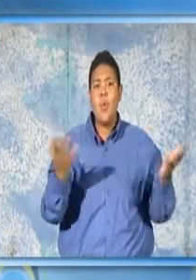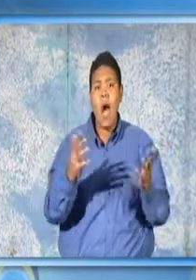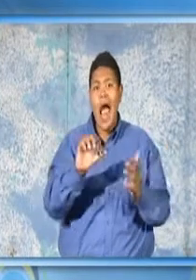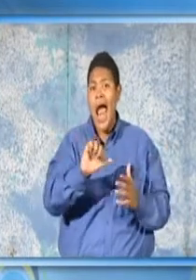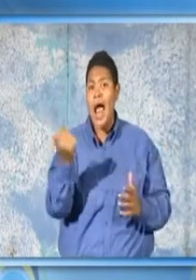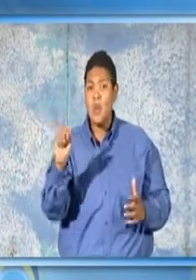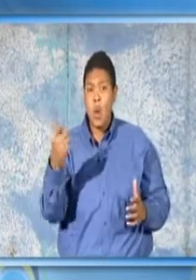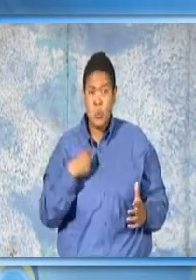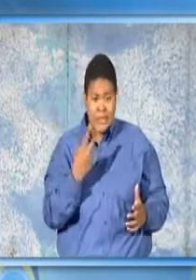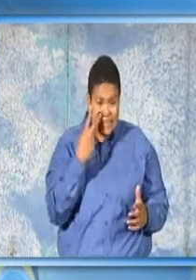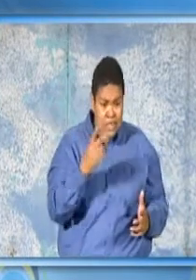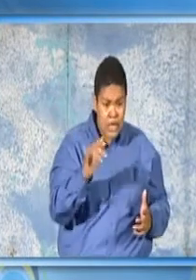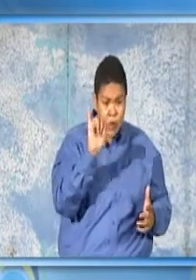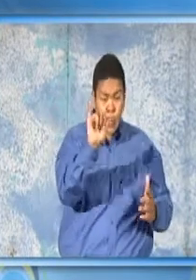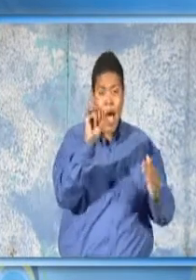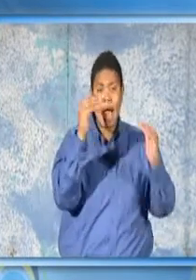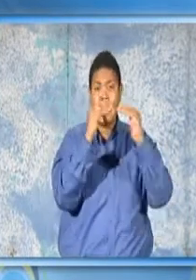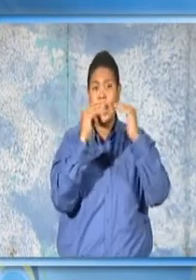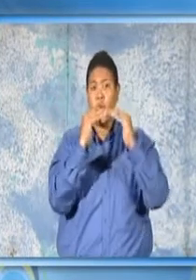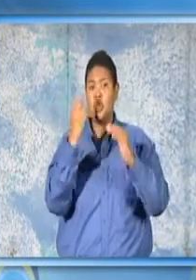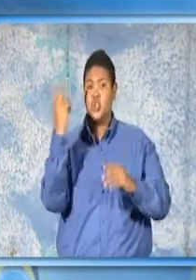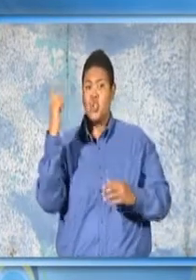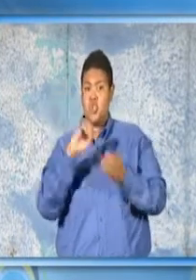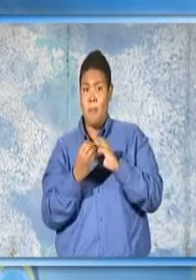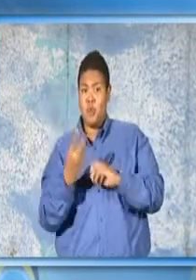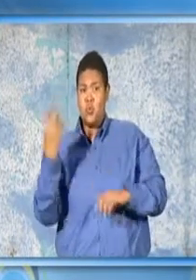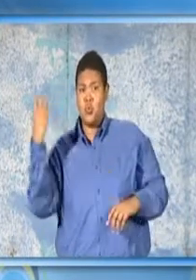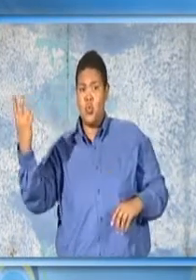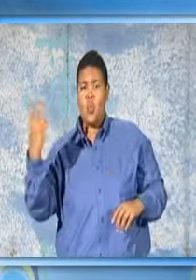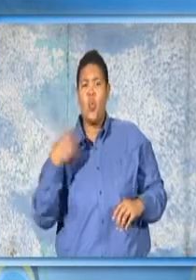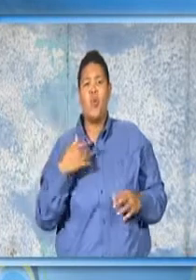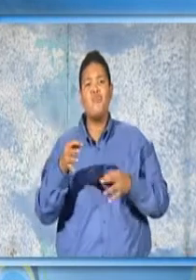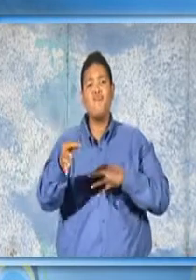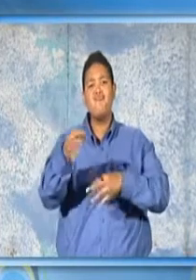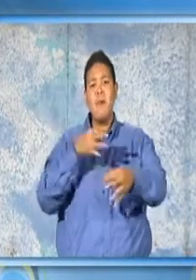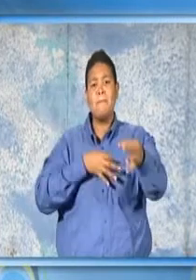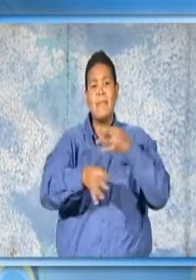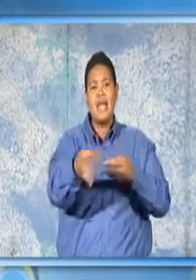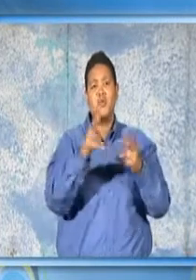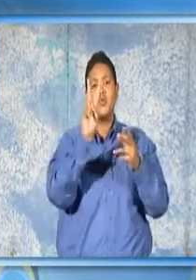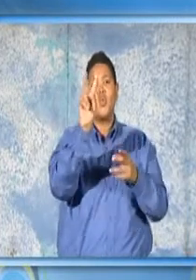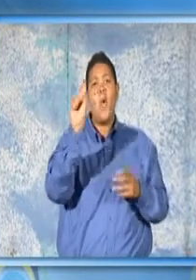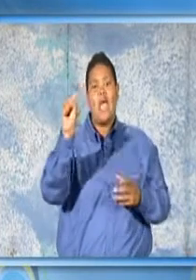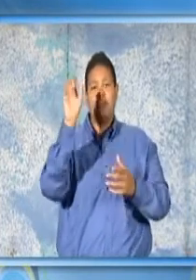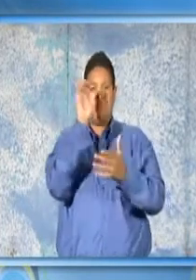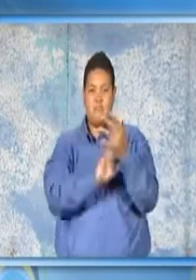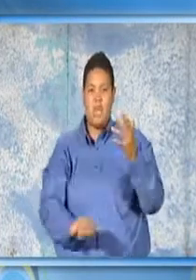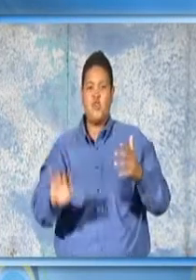anywhere we see y in equation 2, we replace it with 2x minus 8.